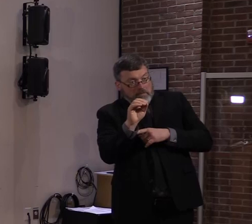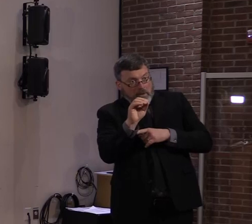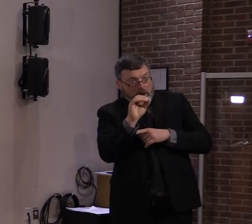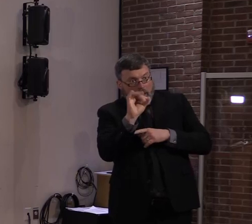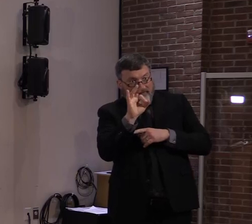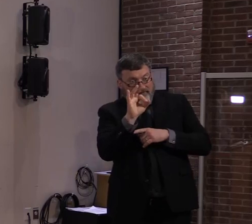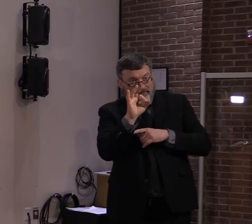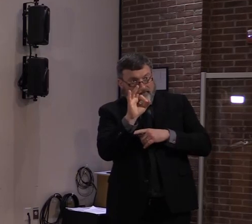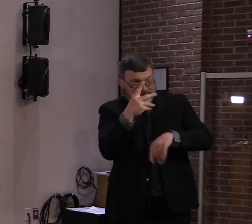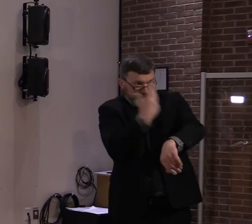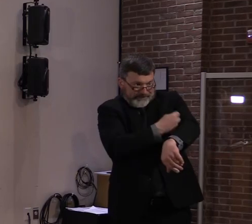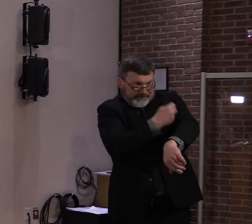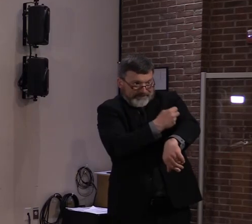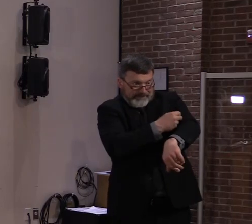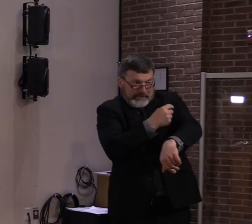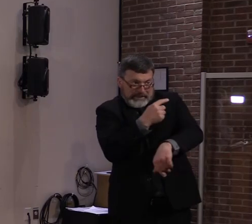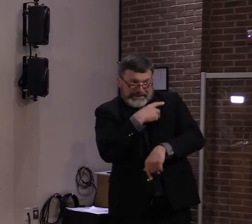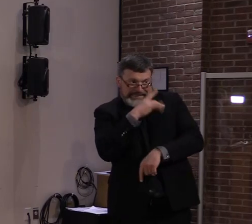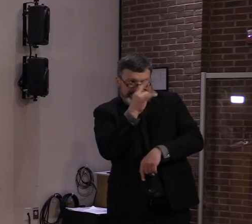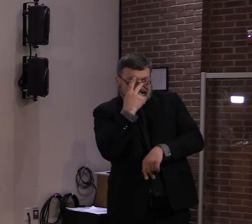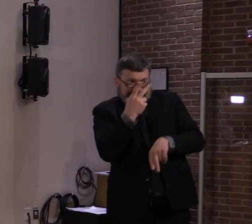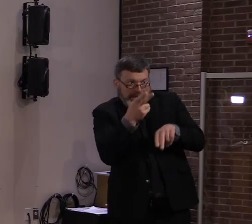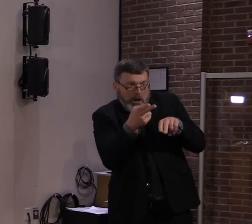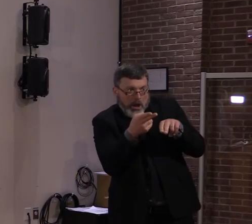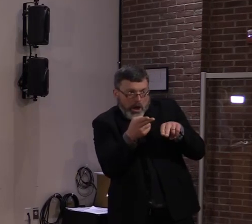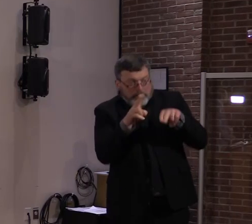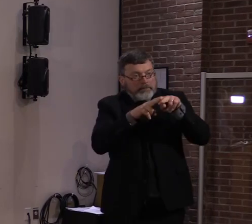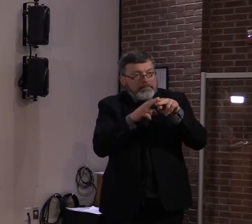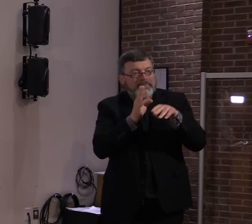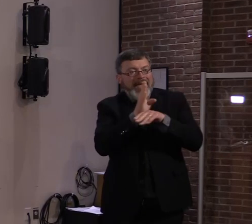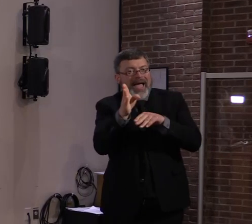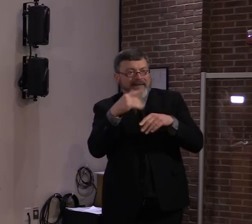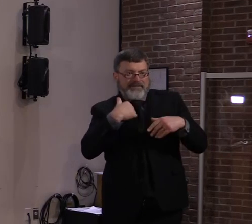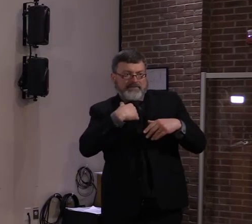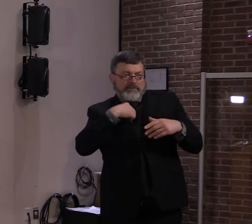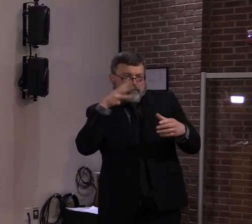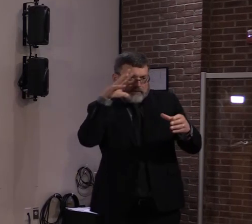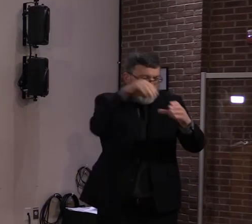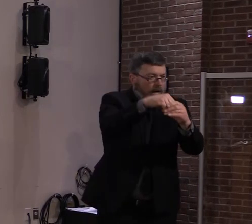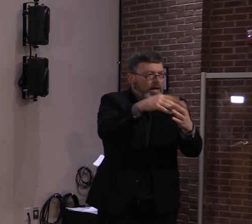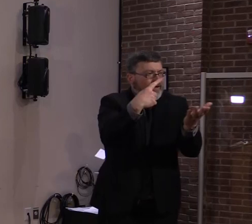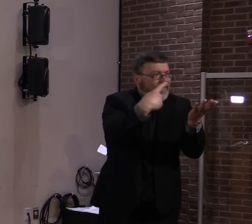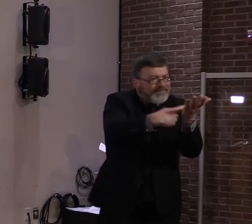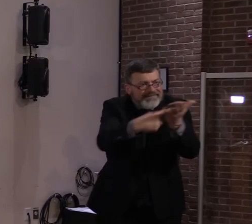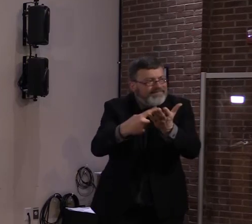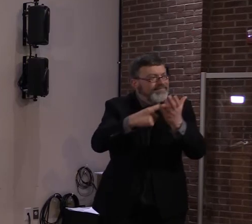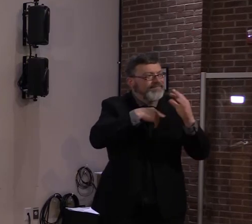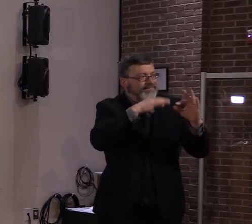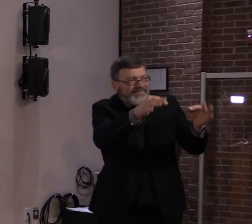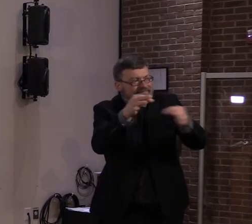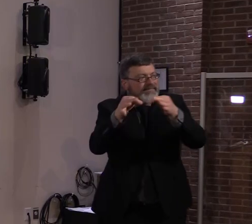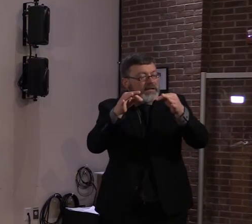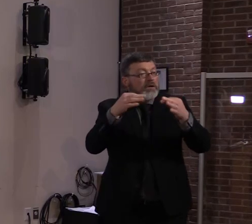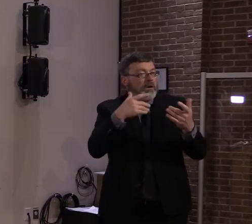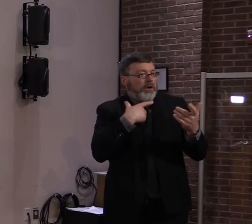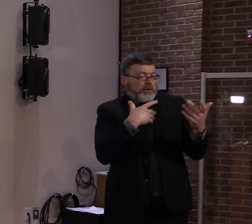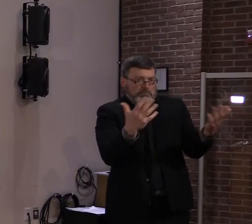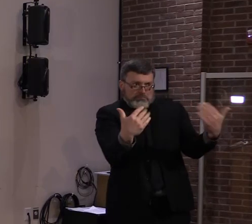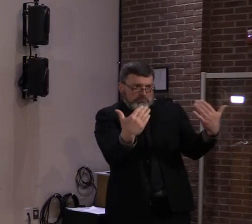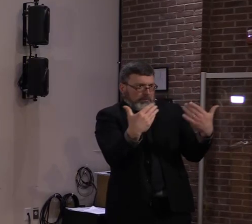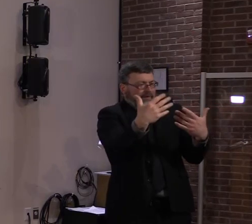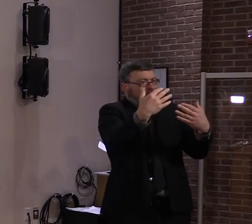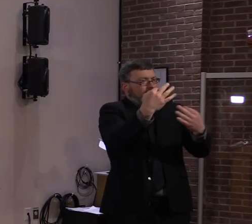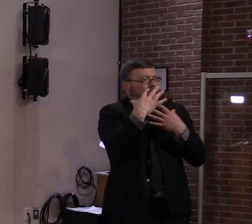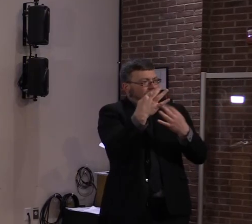let people voice their concerns. There was actually evidence that before